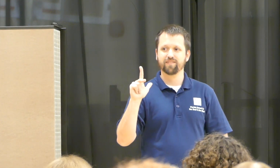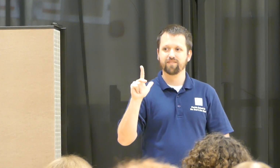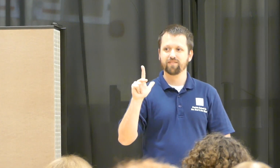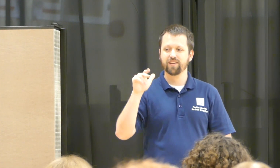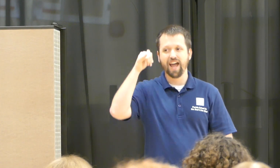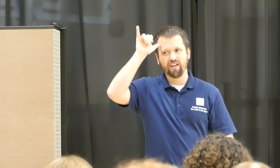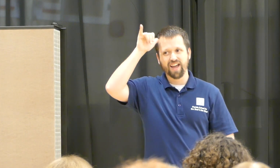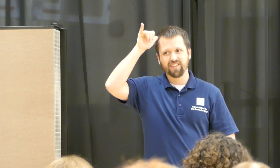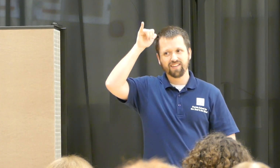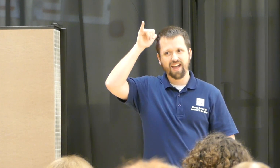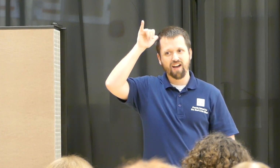Cow, yeah.